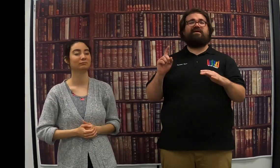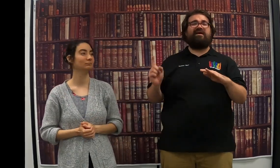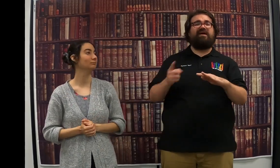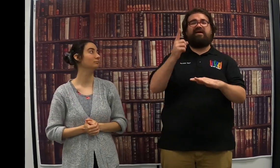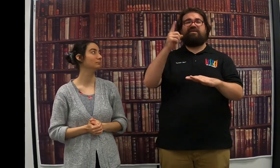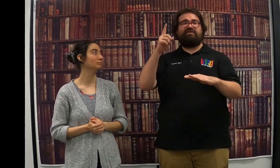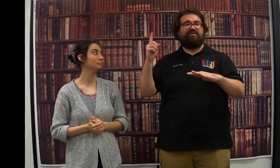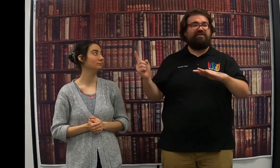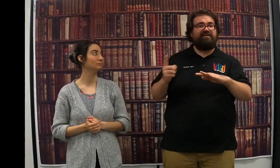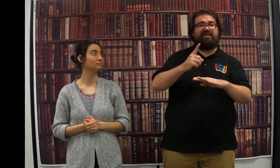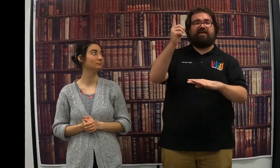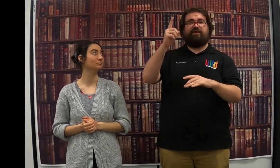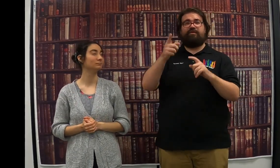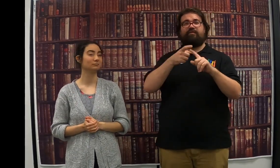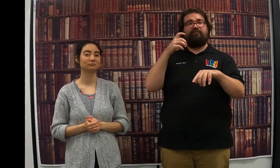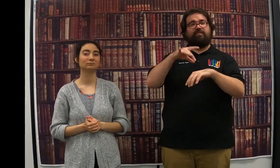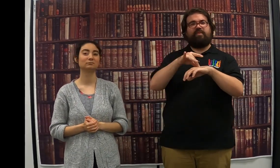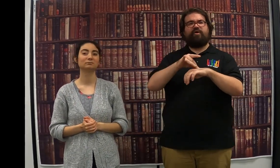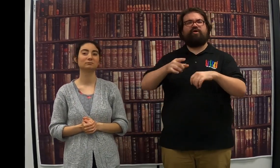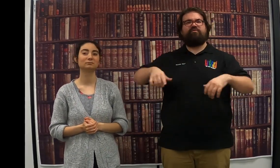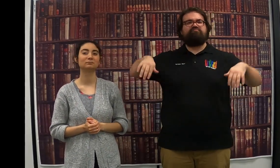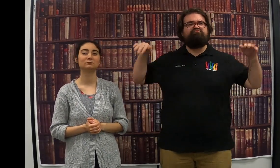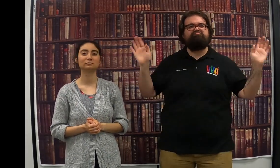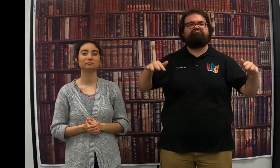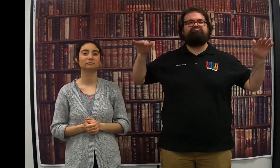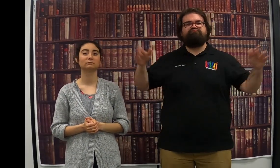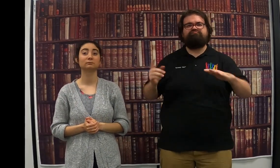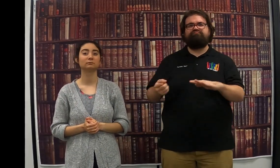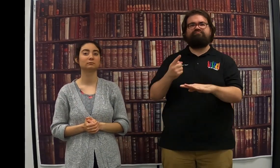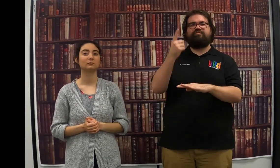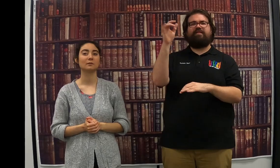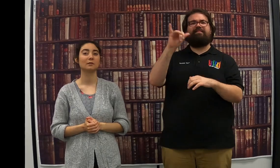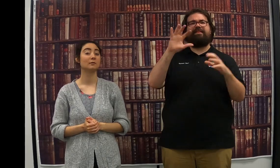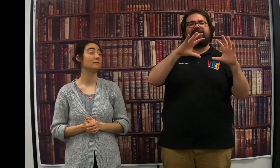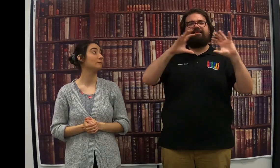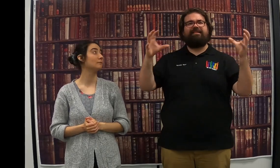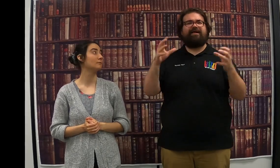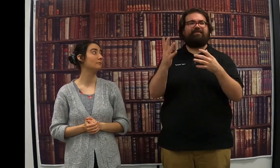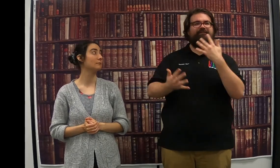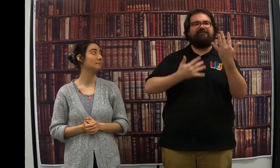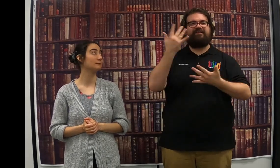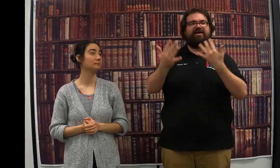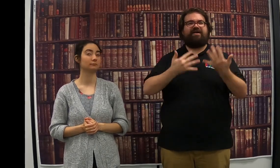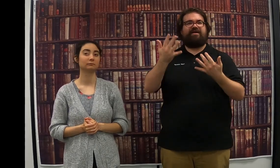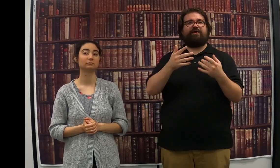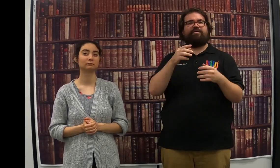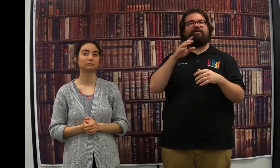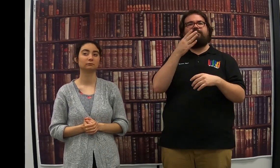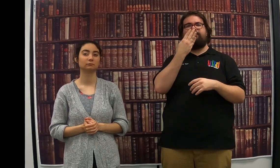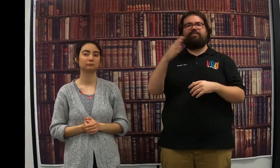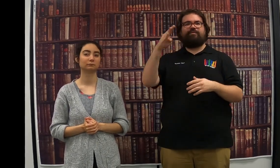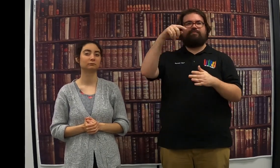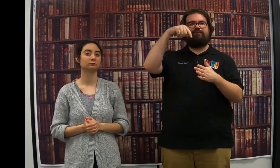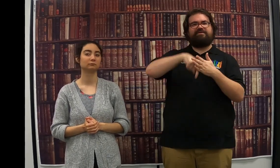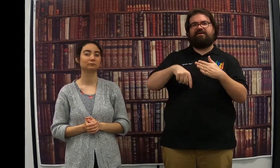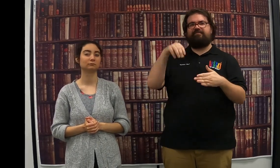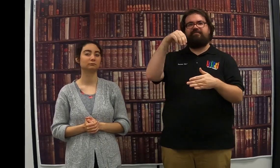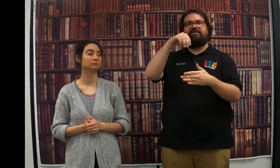art. Higher still and higher from the earth thou springest, like a cloud of fire, the